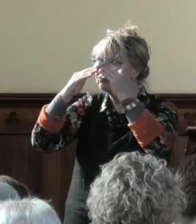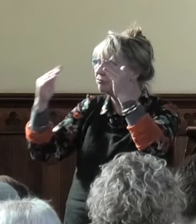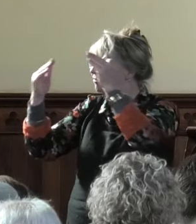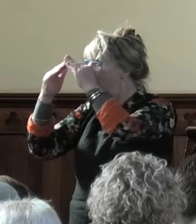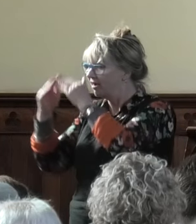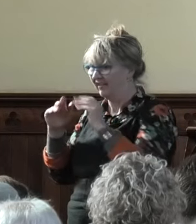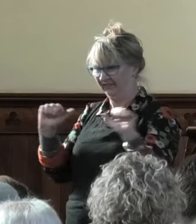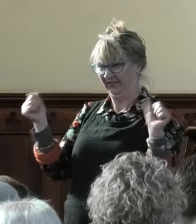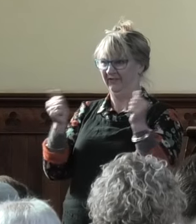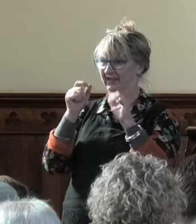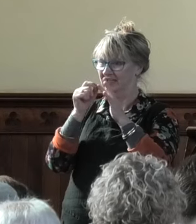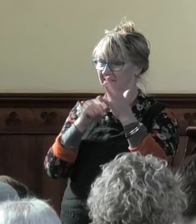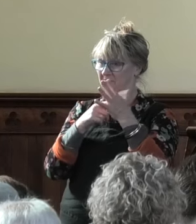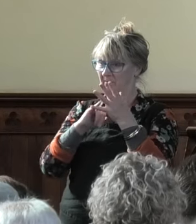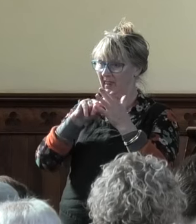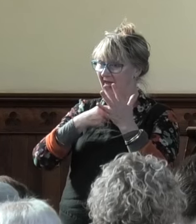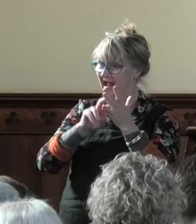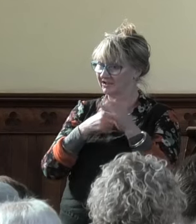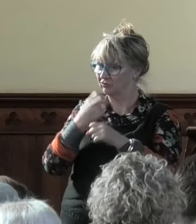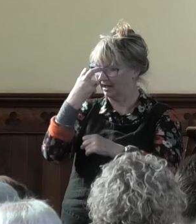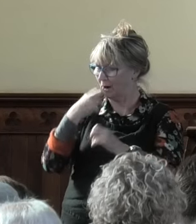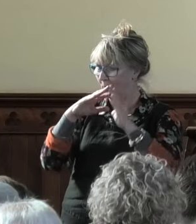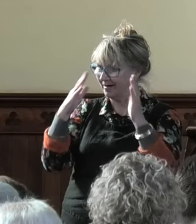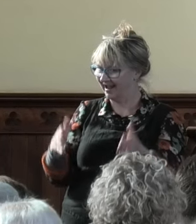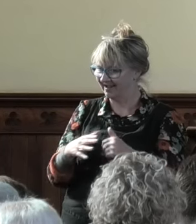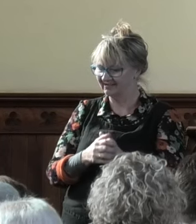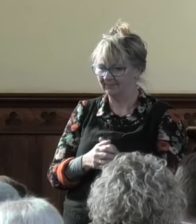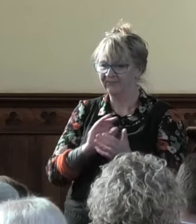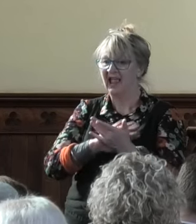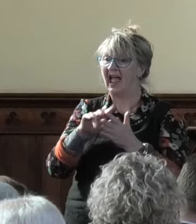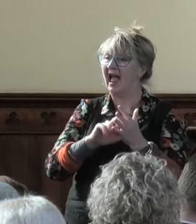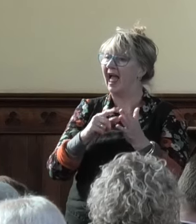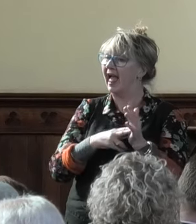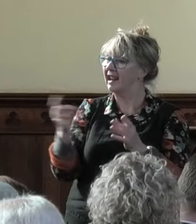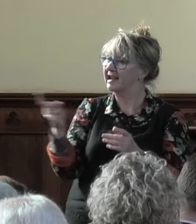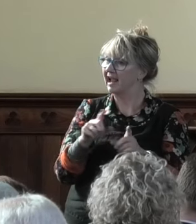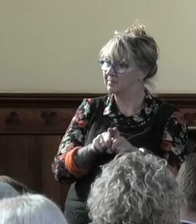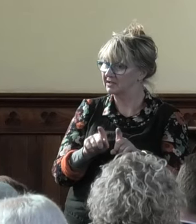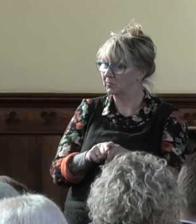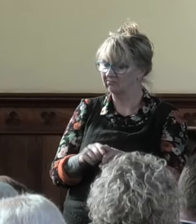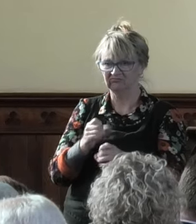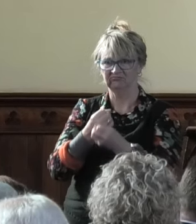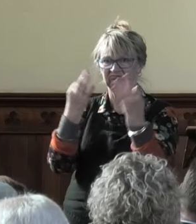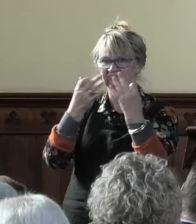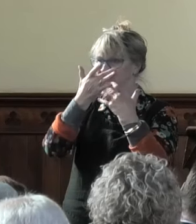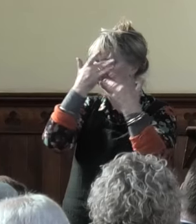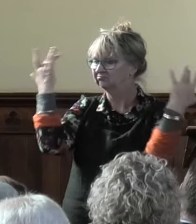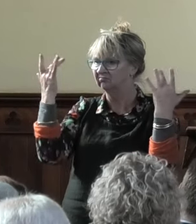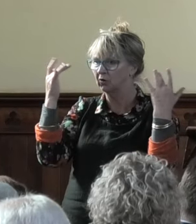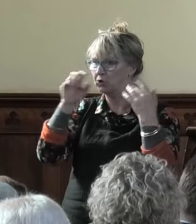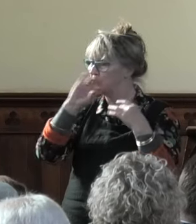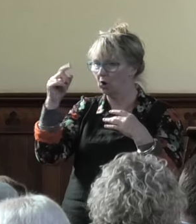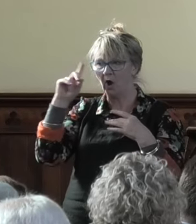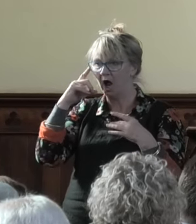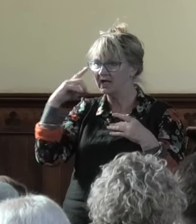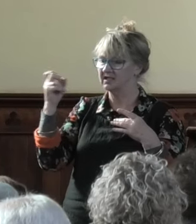finished plastering an old house. Helen and Corey popped in to visit there too. None of us had a clue of the illness that